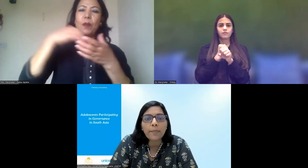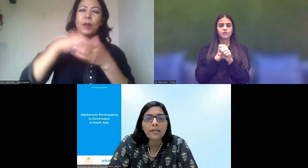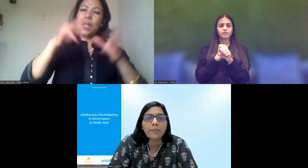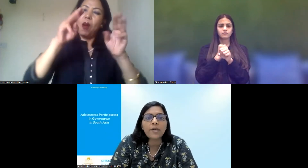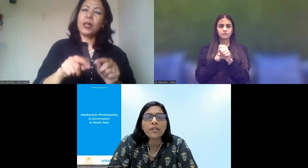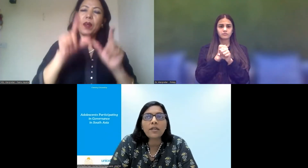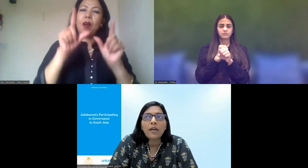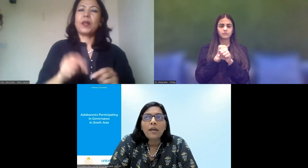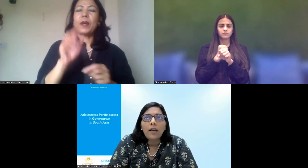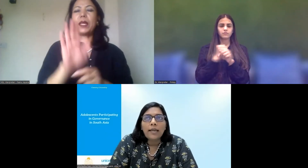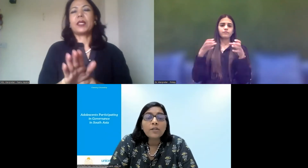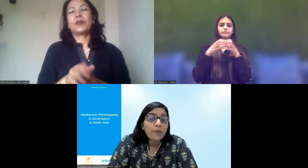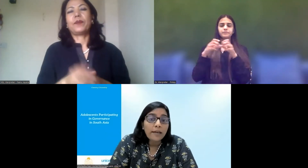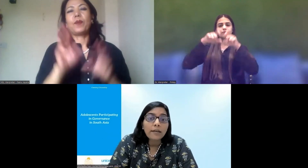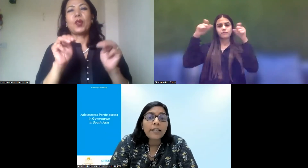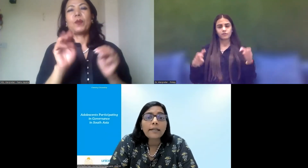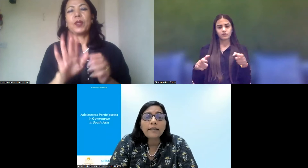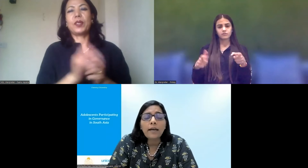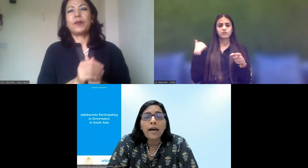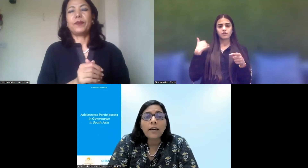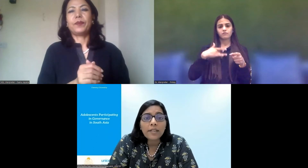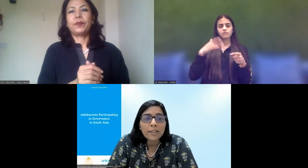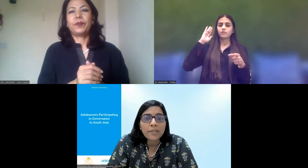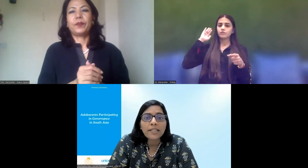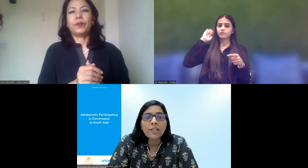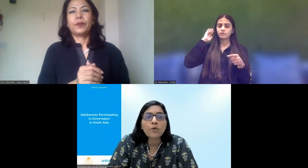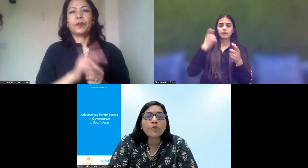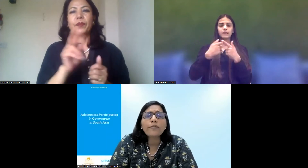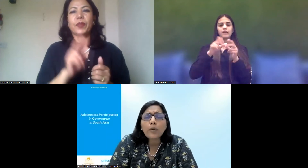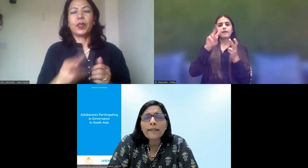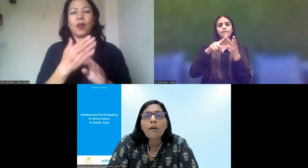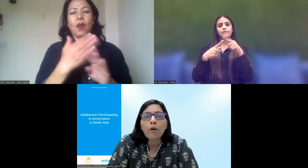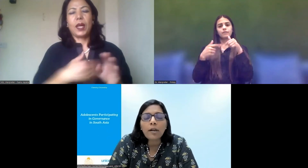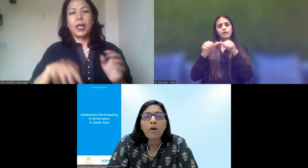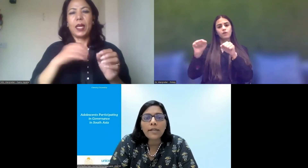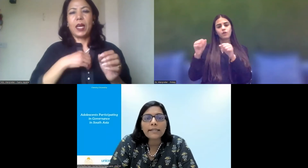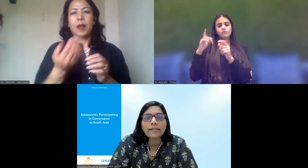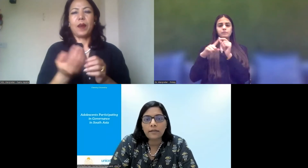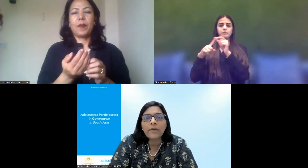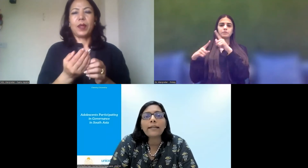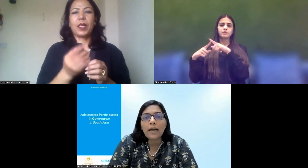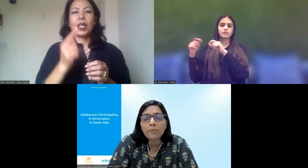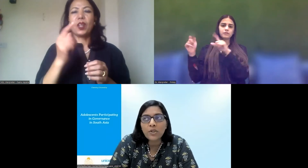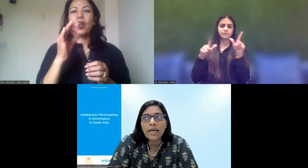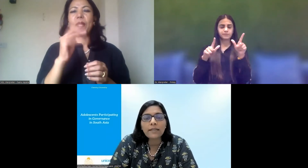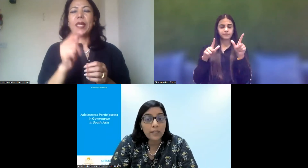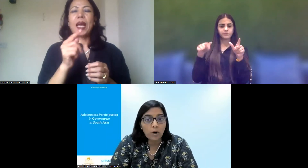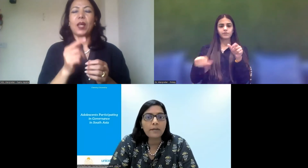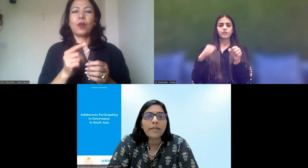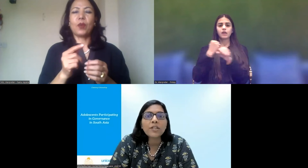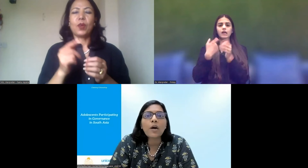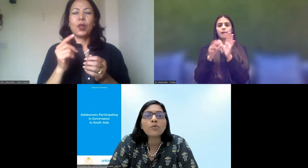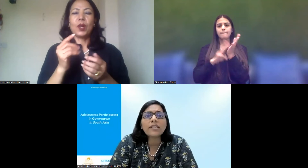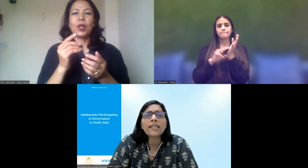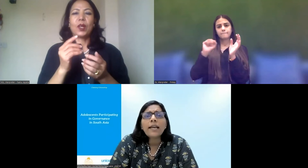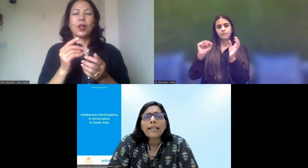community participation. And so we heard it in Kavita's presentation also. If you look at the local context where Gram Panchayat, we call it